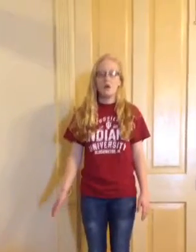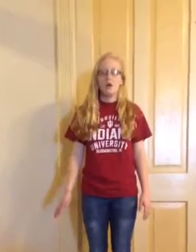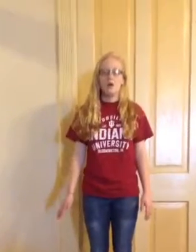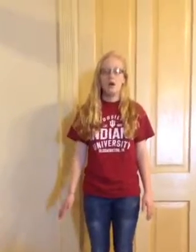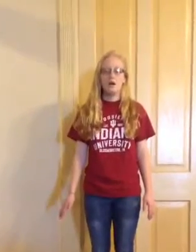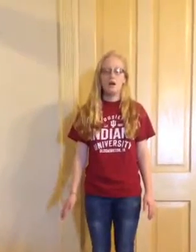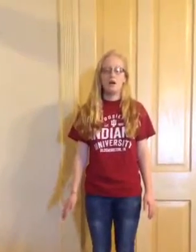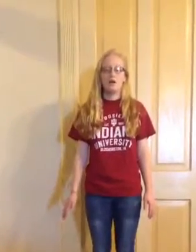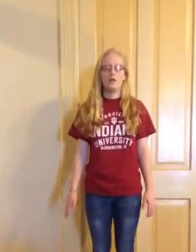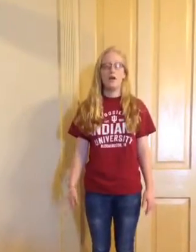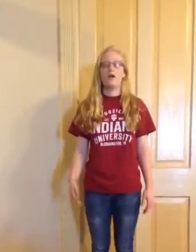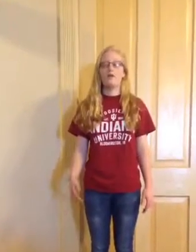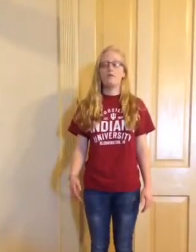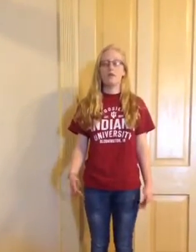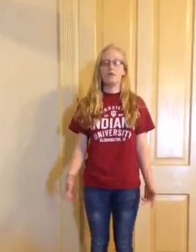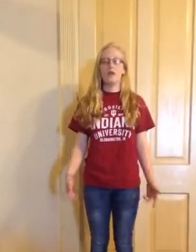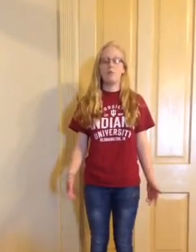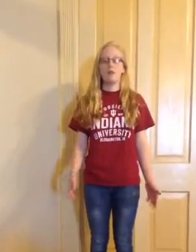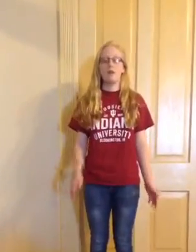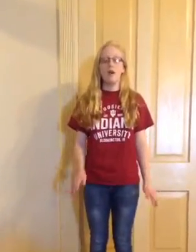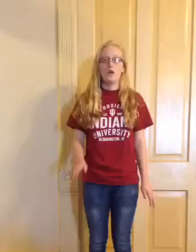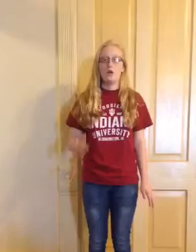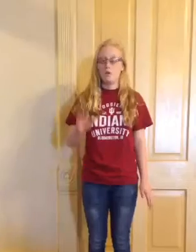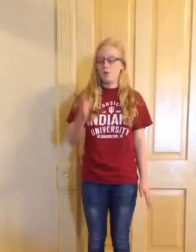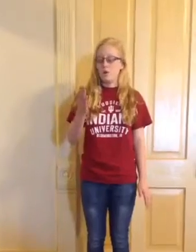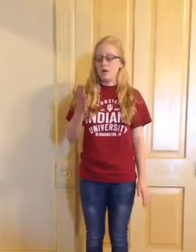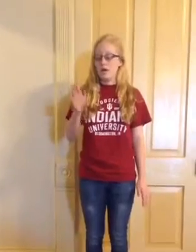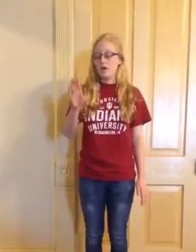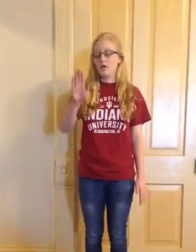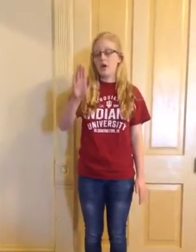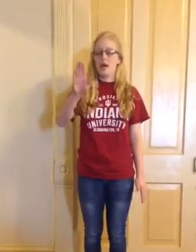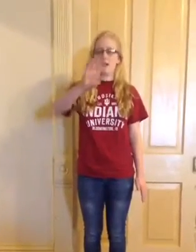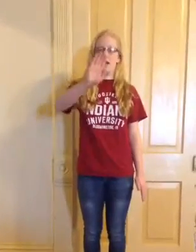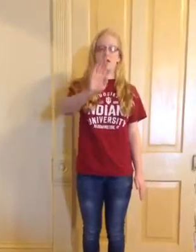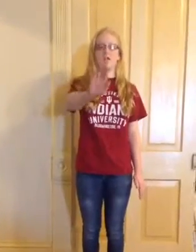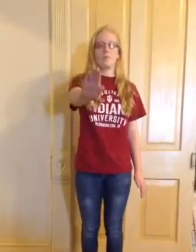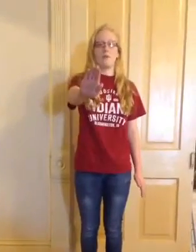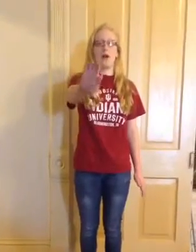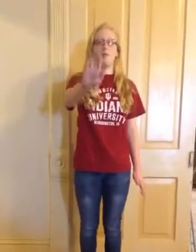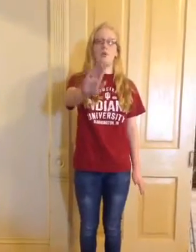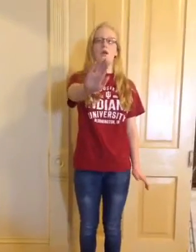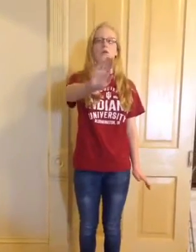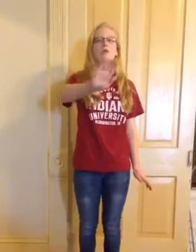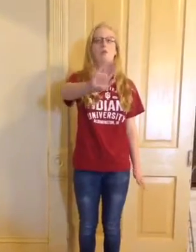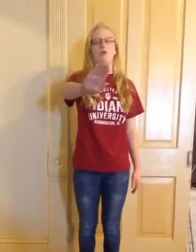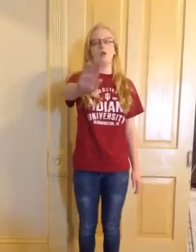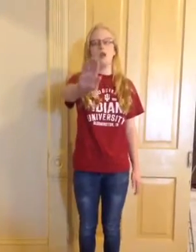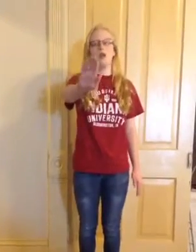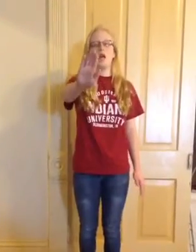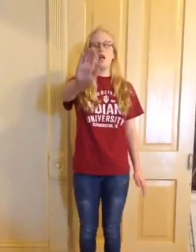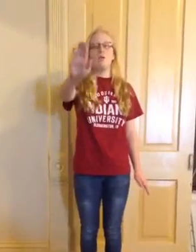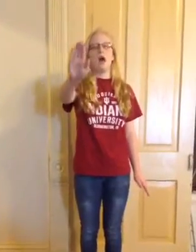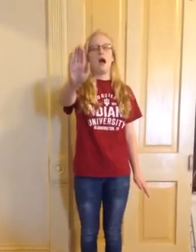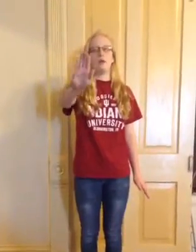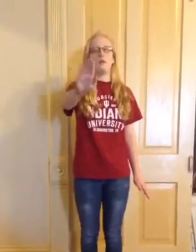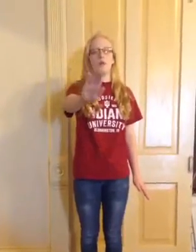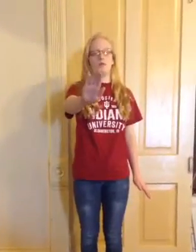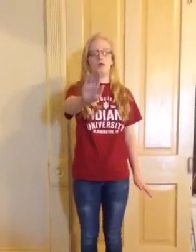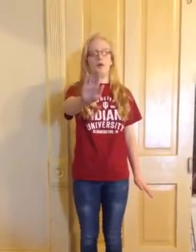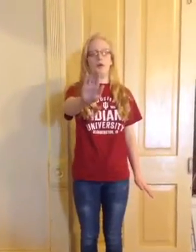So the first step is you take your hand like a stop sign and point it to the person you are asking what their name